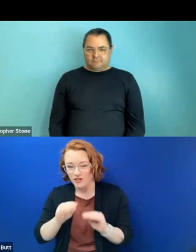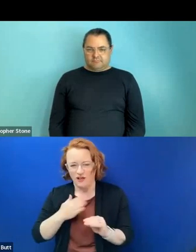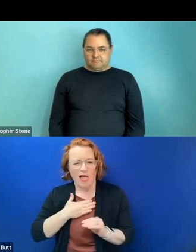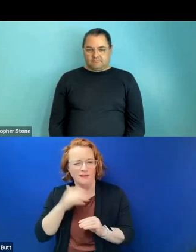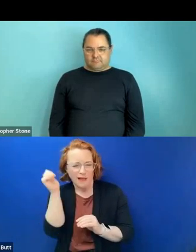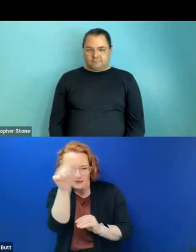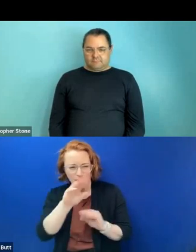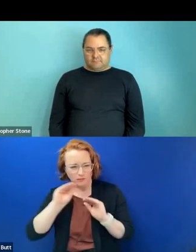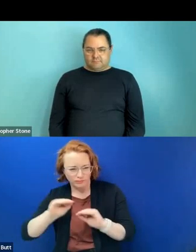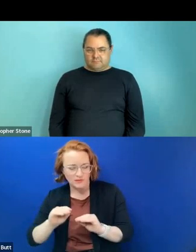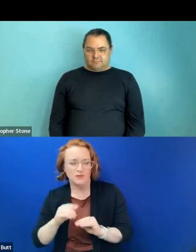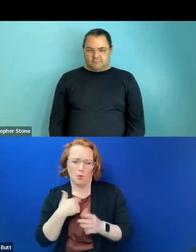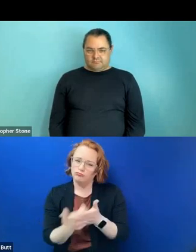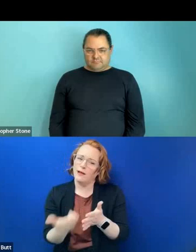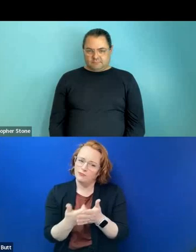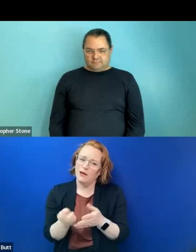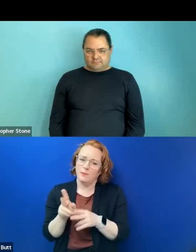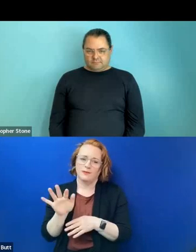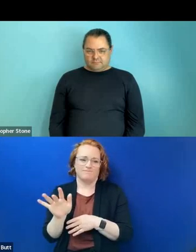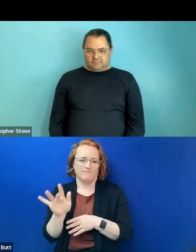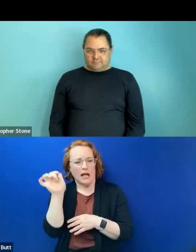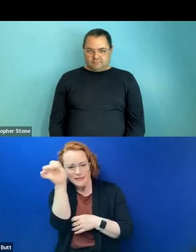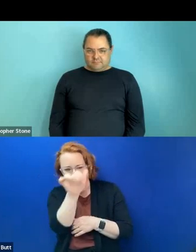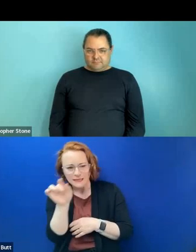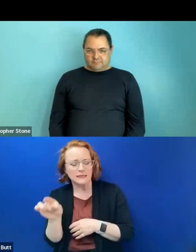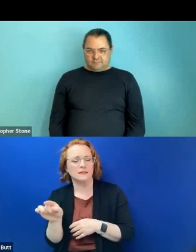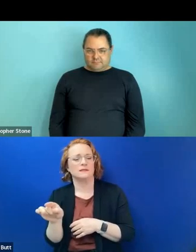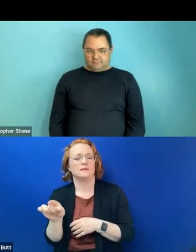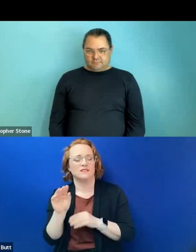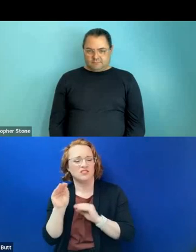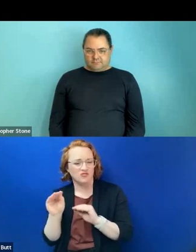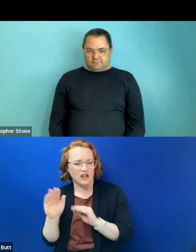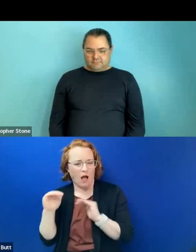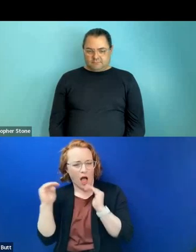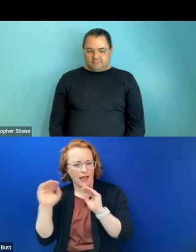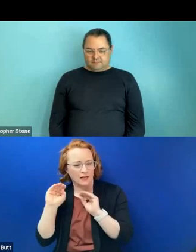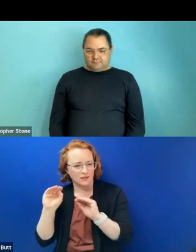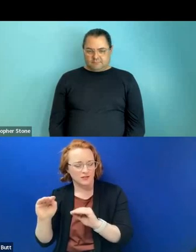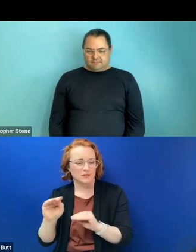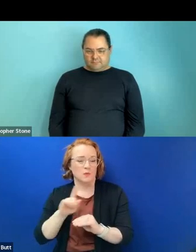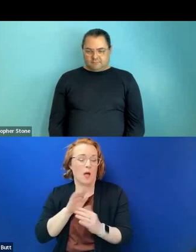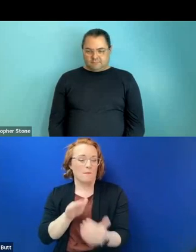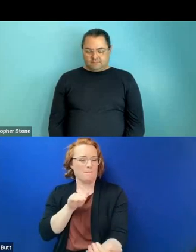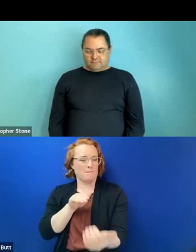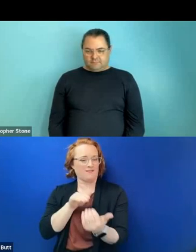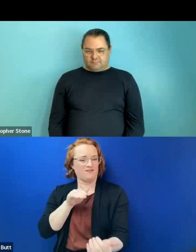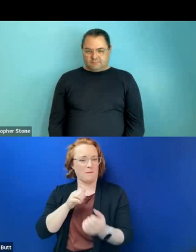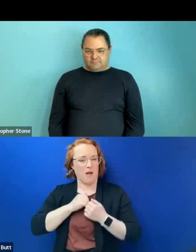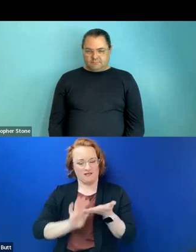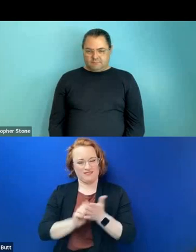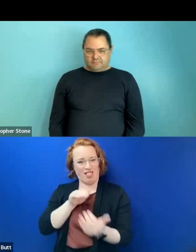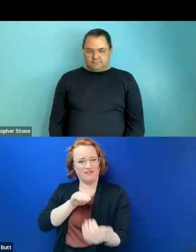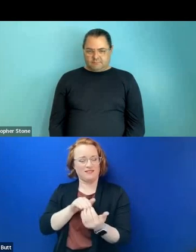so I do quite a lot of academic interpreting because that sits well with my skills and with what